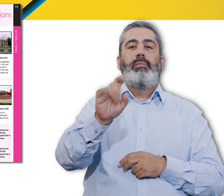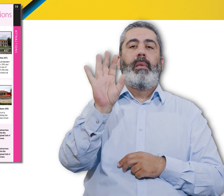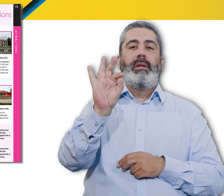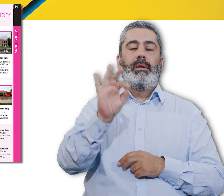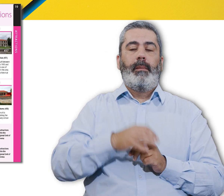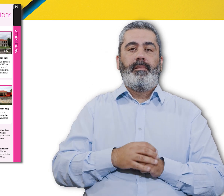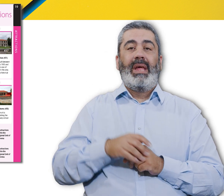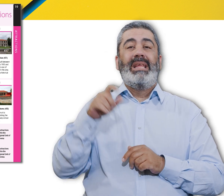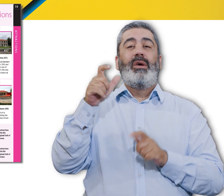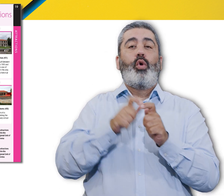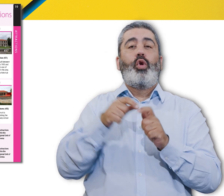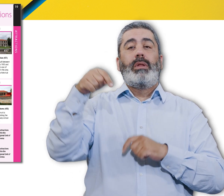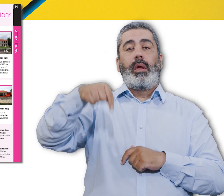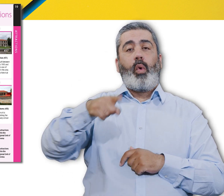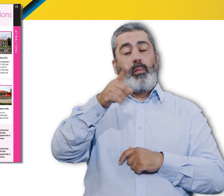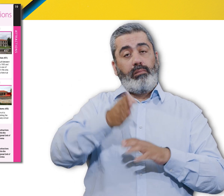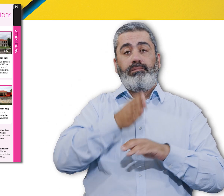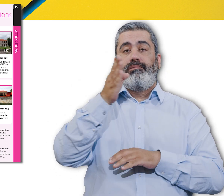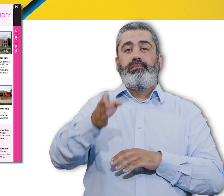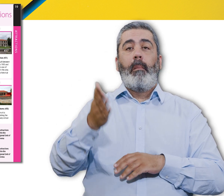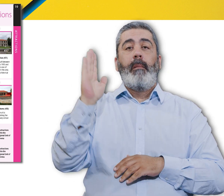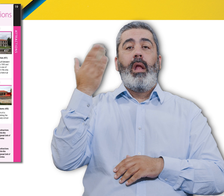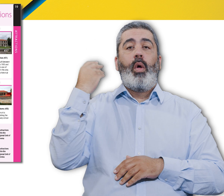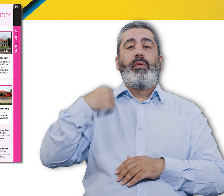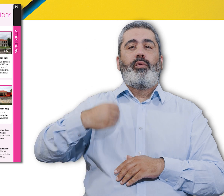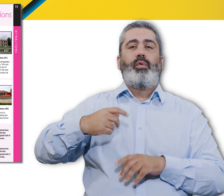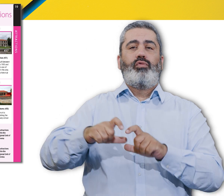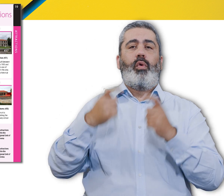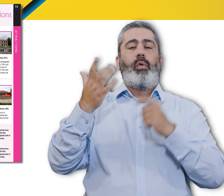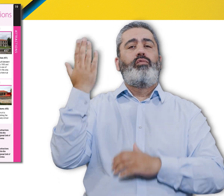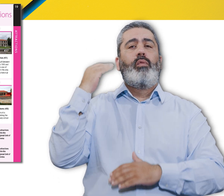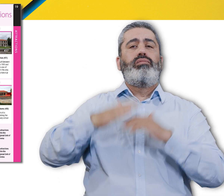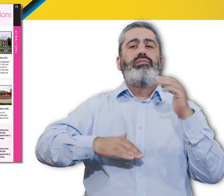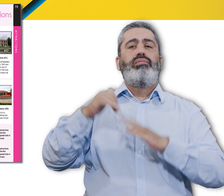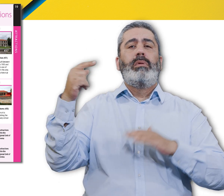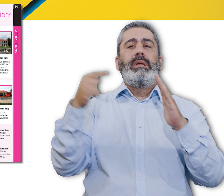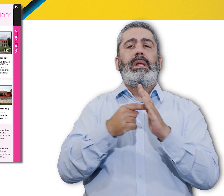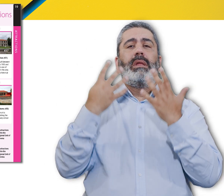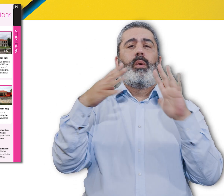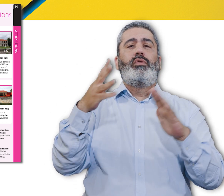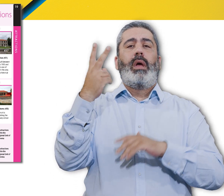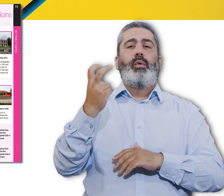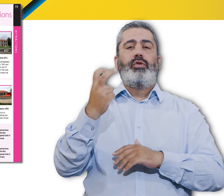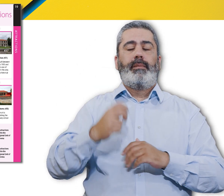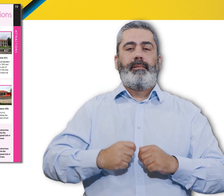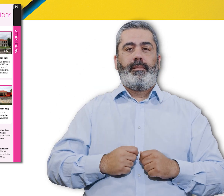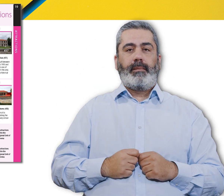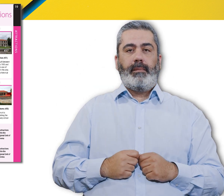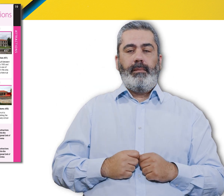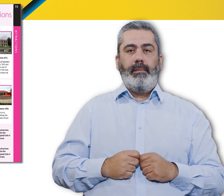In Tricomo it is worth visiting the old primary school which was built in 1920. End of page 19.